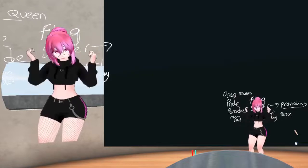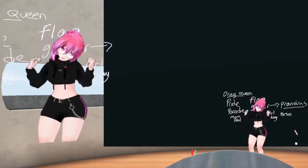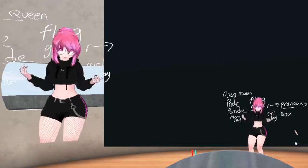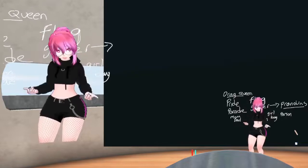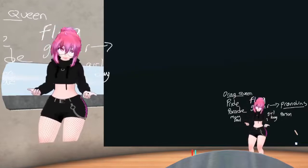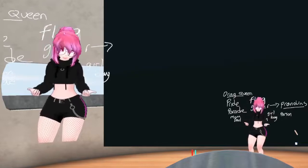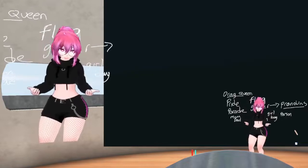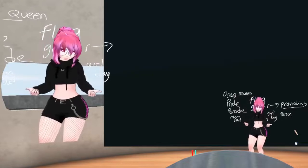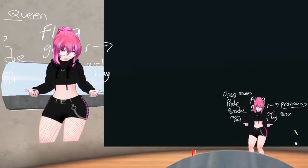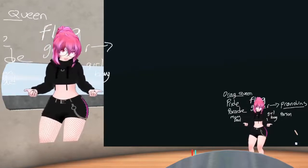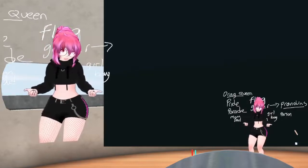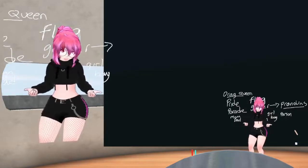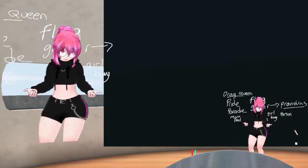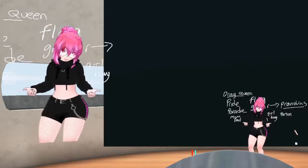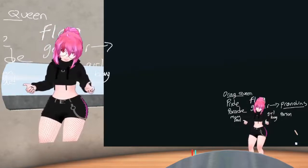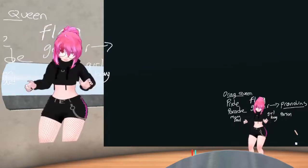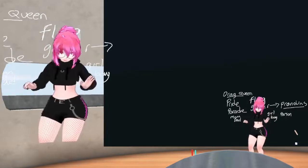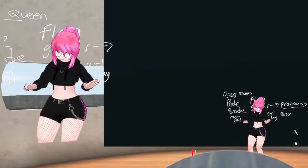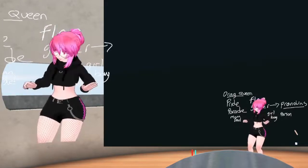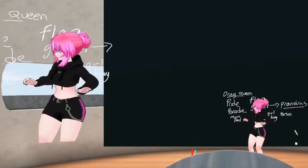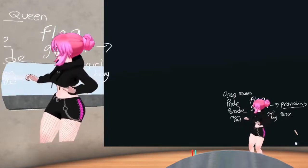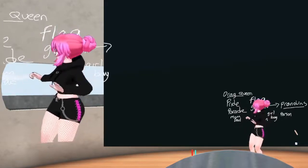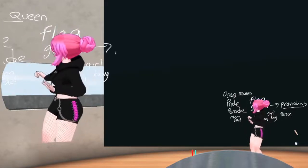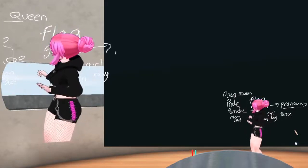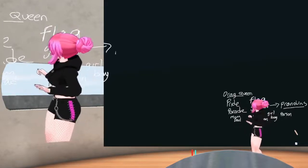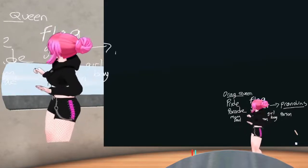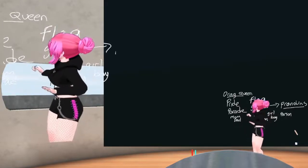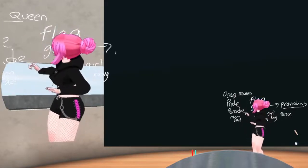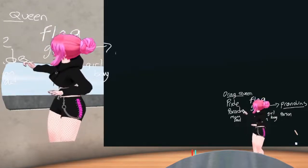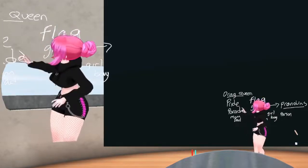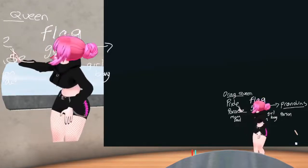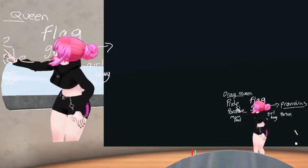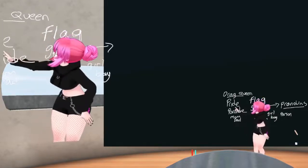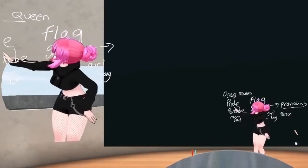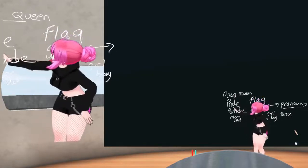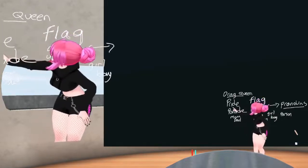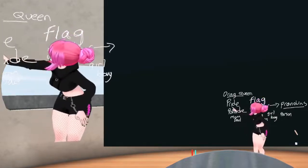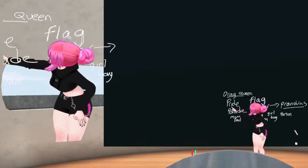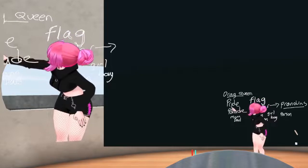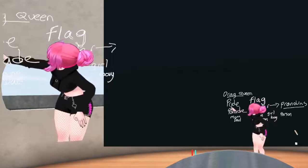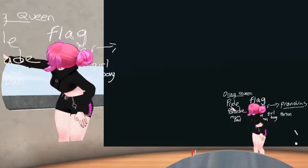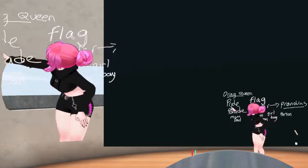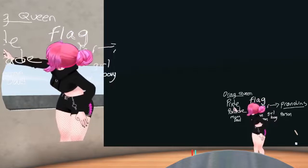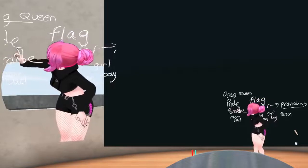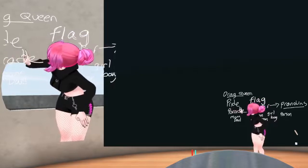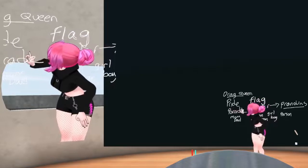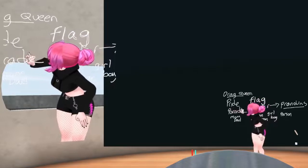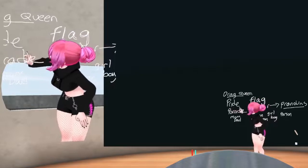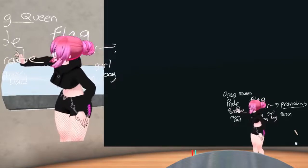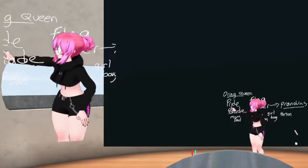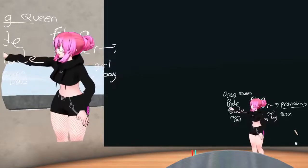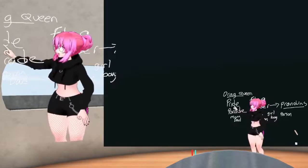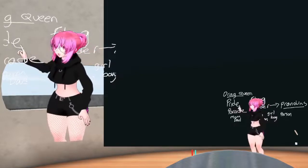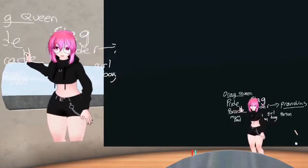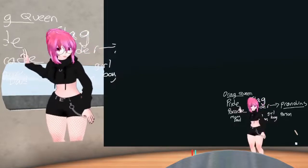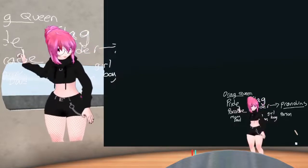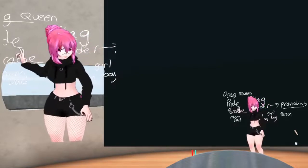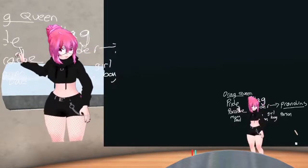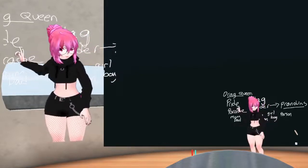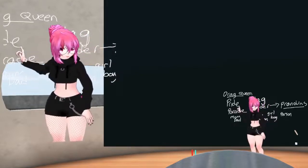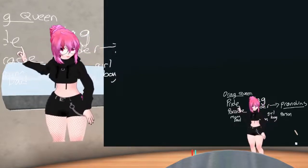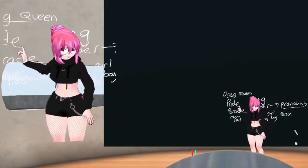hand, get sassy with two hands. Totally acceptable either way. And then pride.